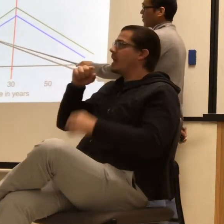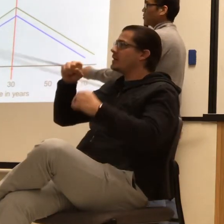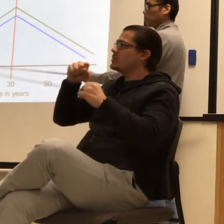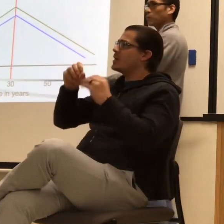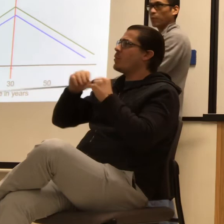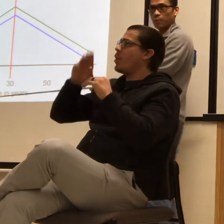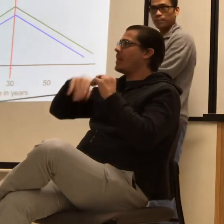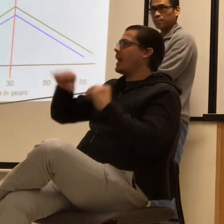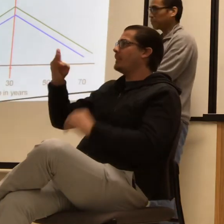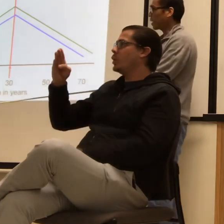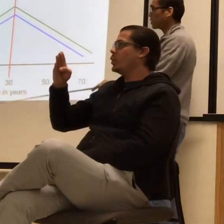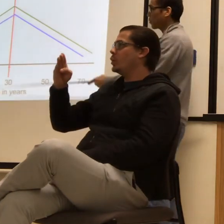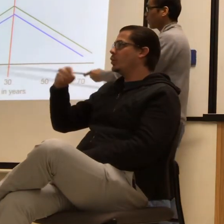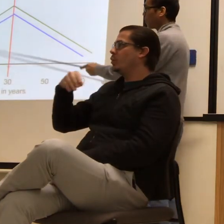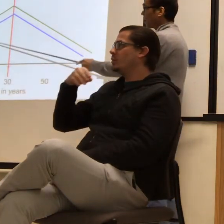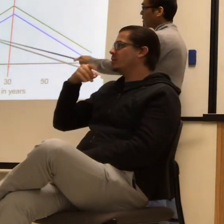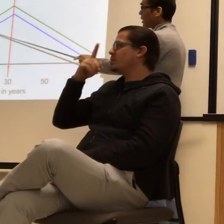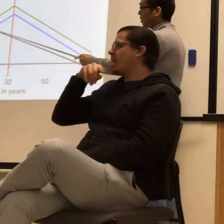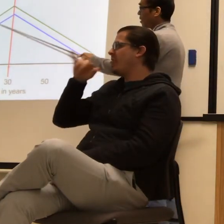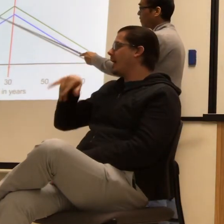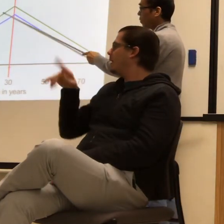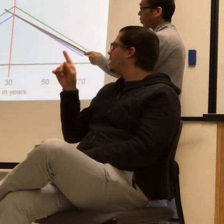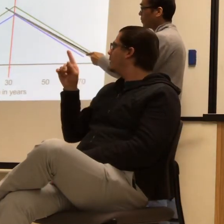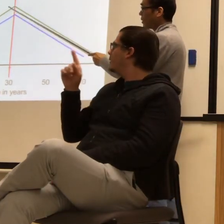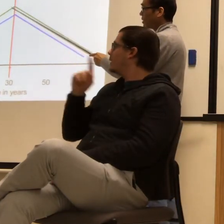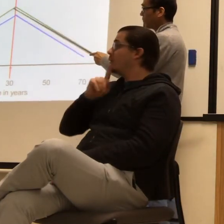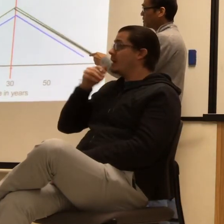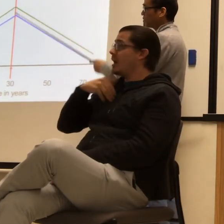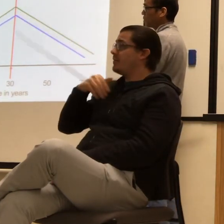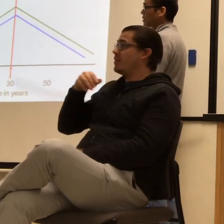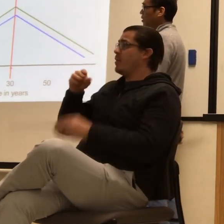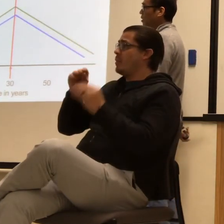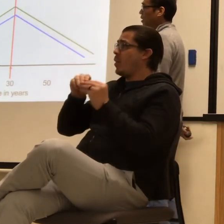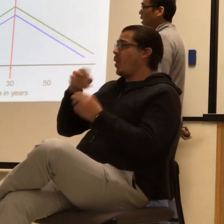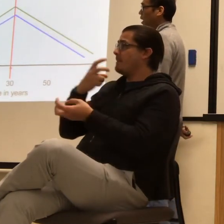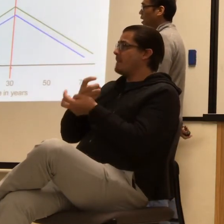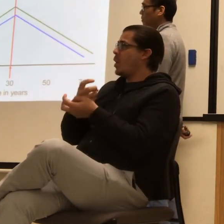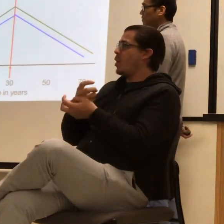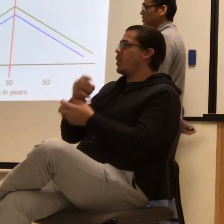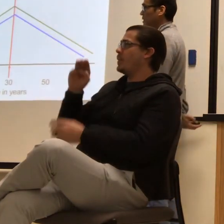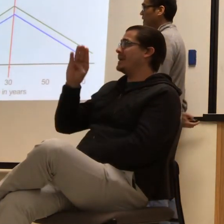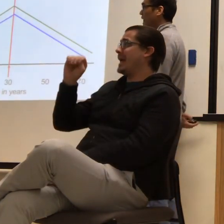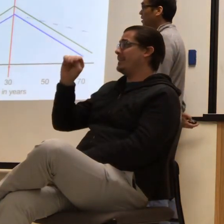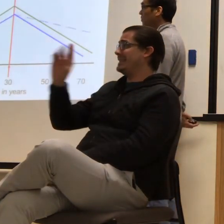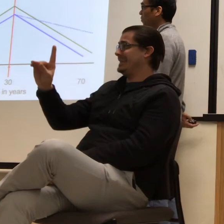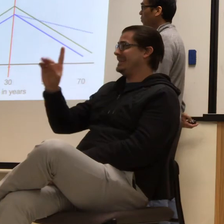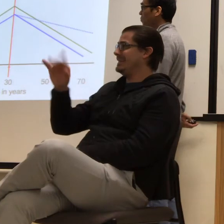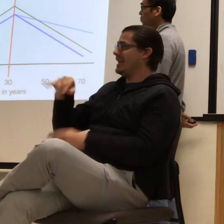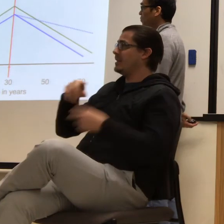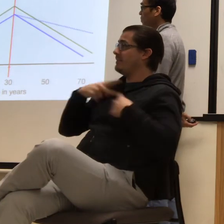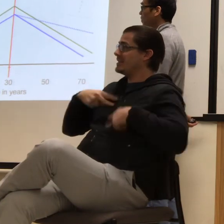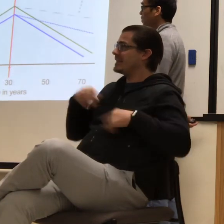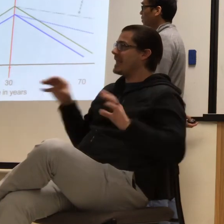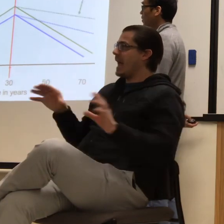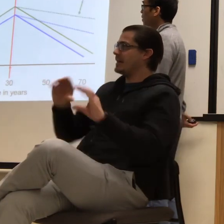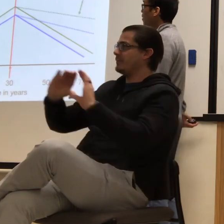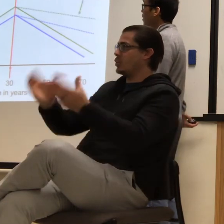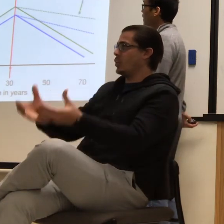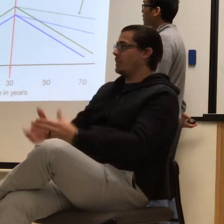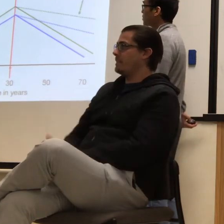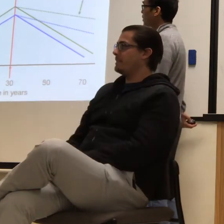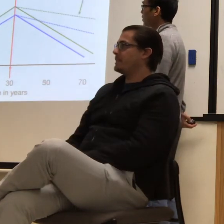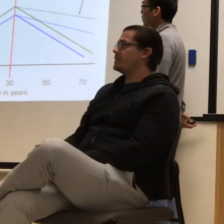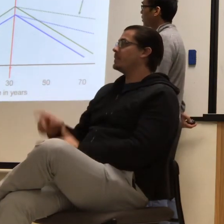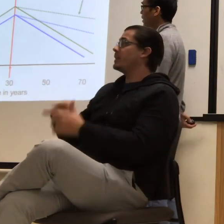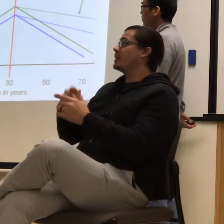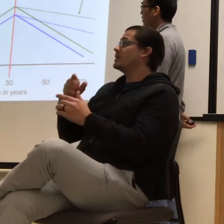exercised more than the blue group. Okay, so theoretically, you'd have more bone deposition in the physically active group.